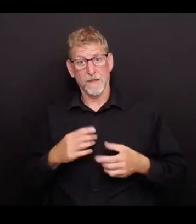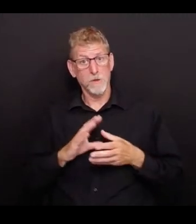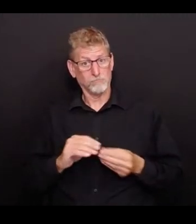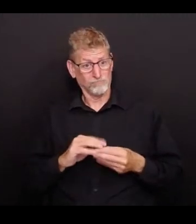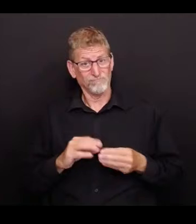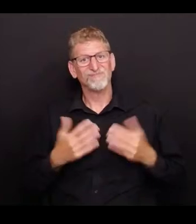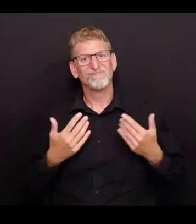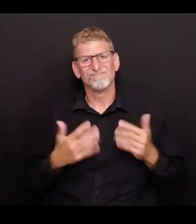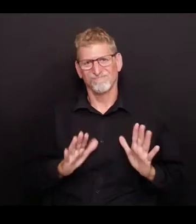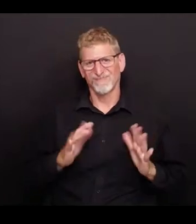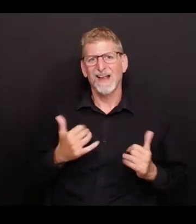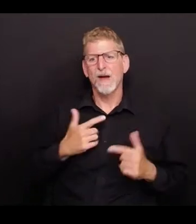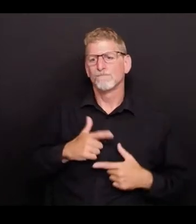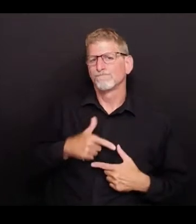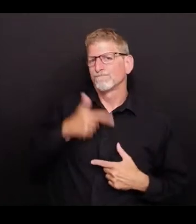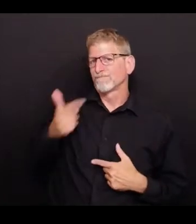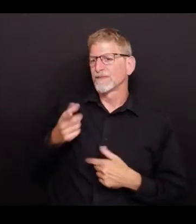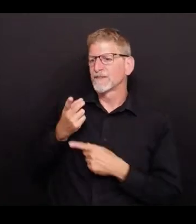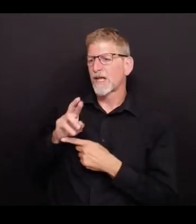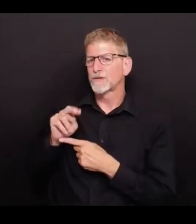Dr. Challawal.